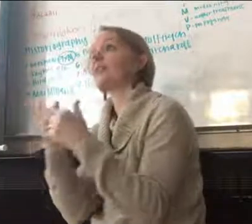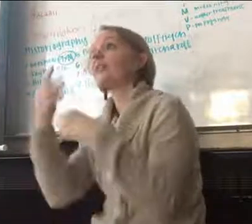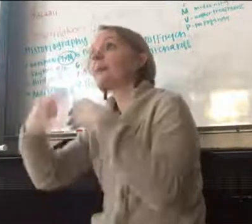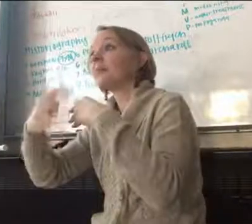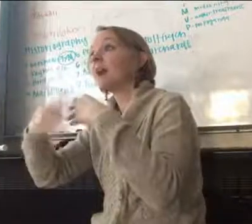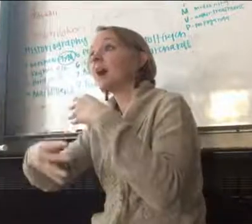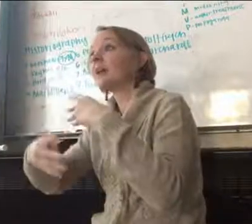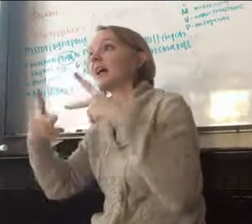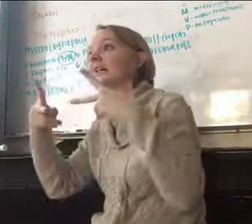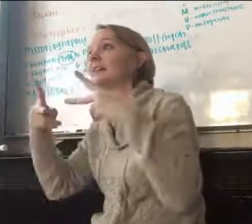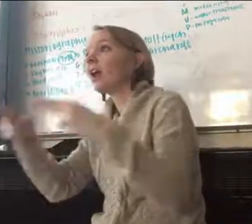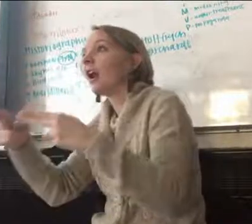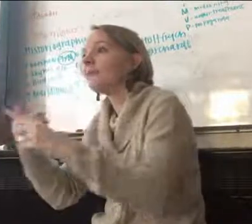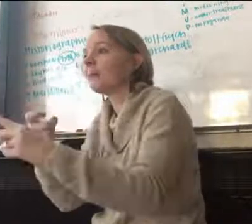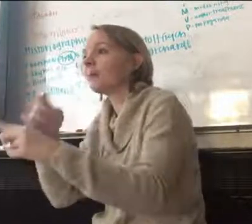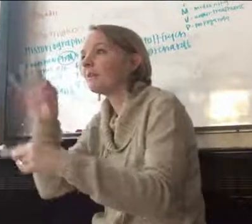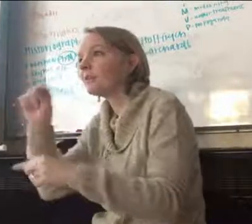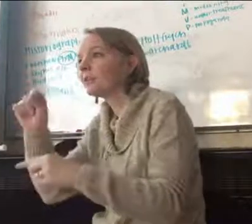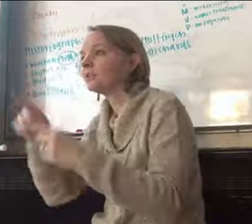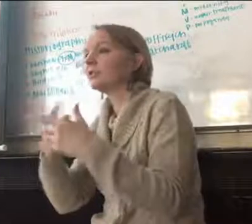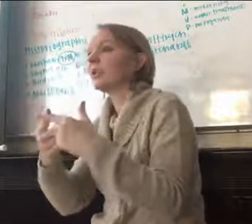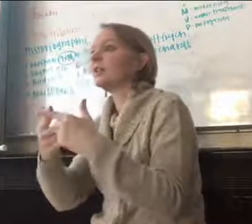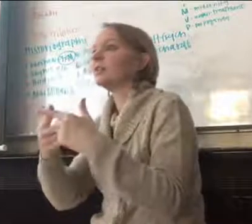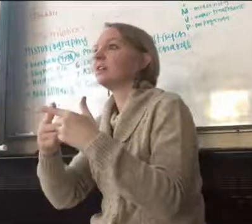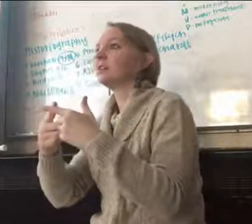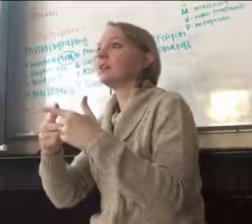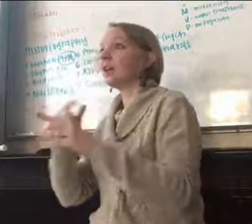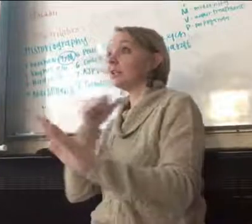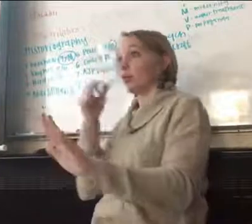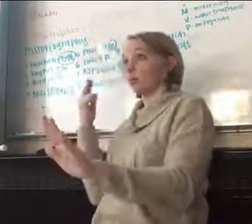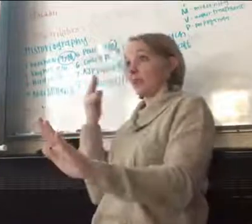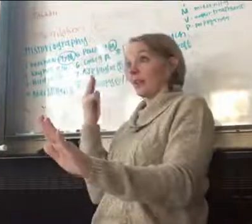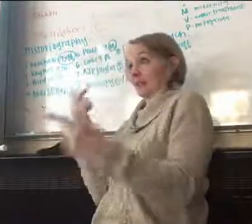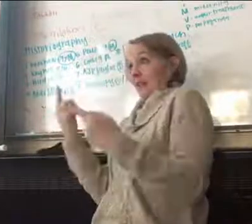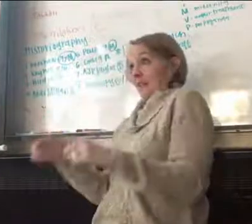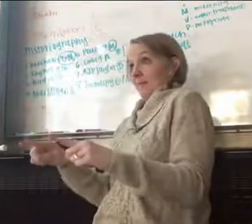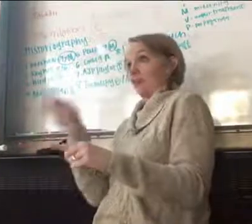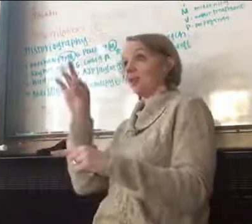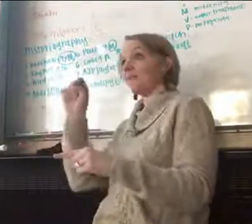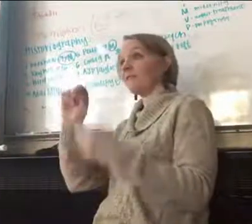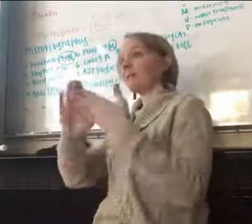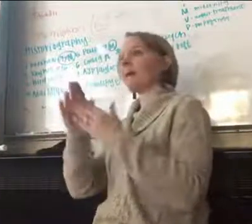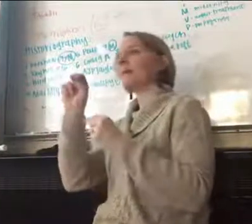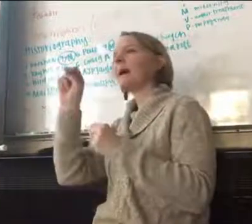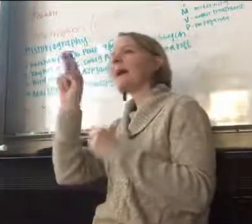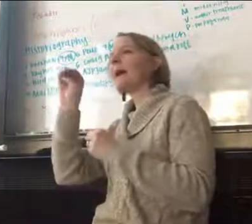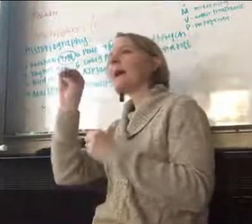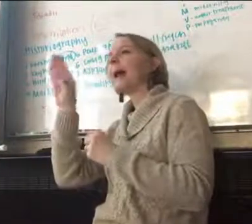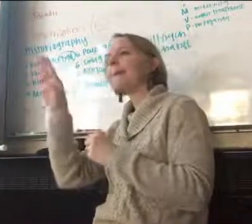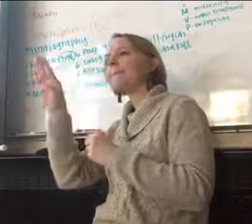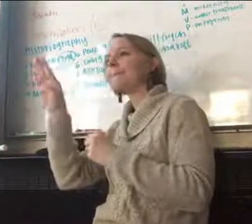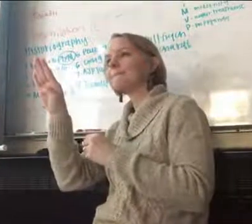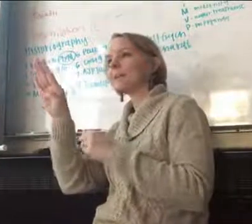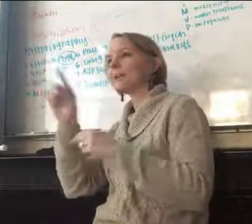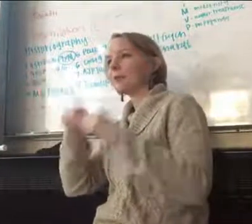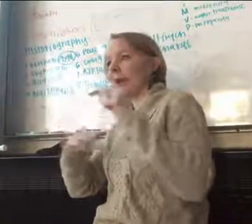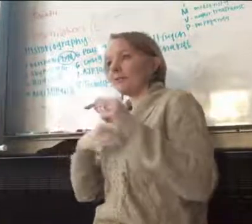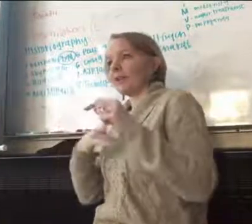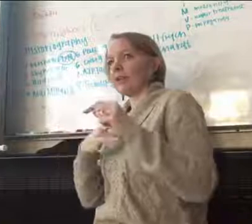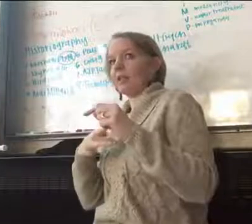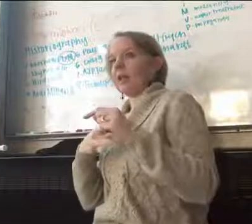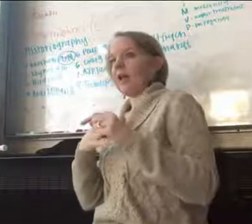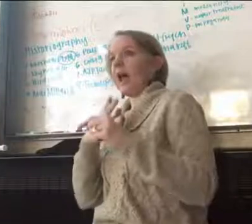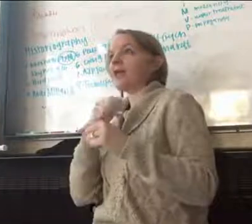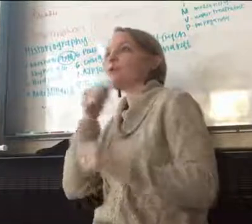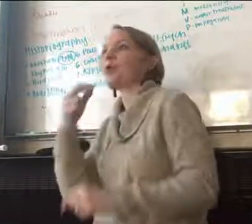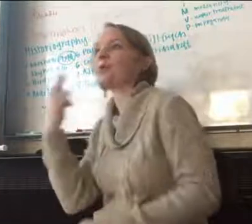from your foot. So your nerve endings start feeling anything. And you don't realize this is happening. Your feet go numb without you even realizing it. And so all